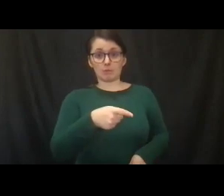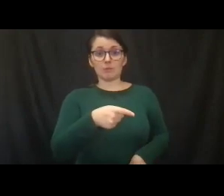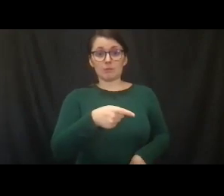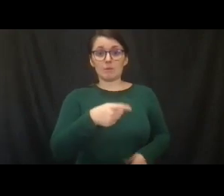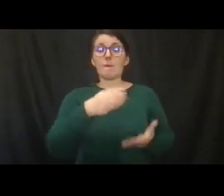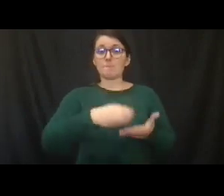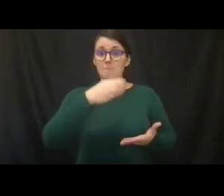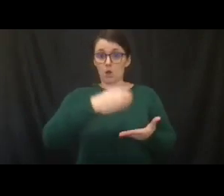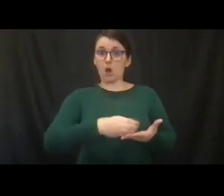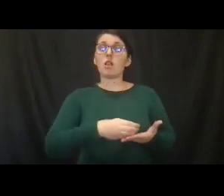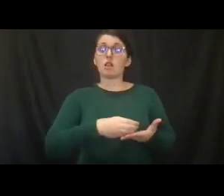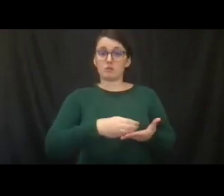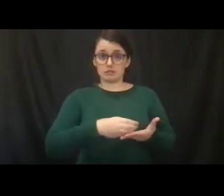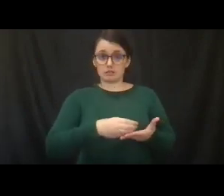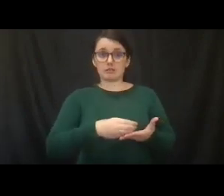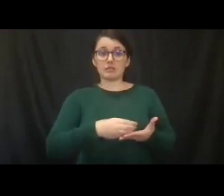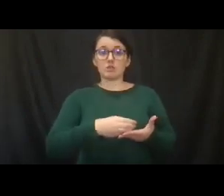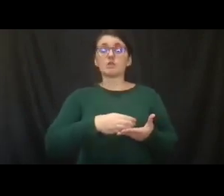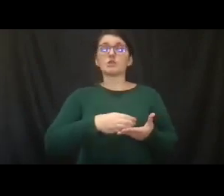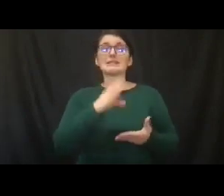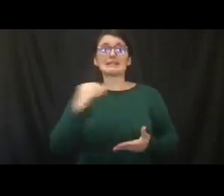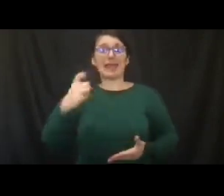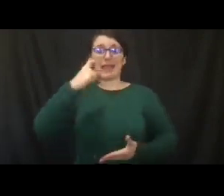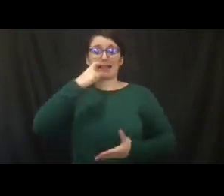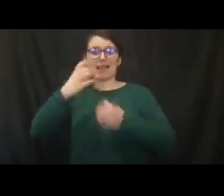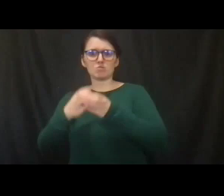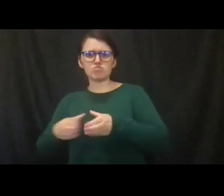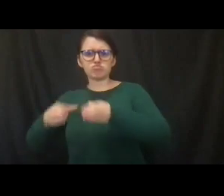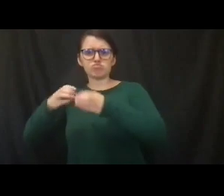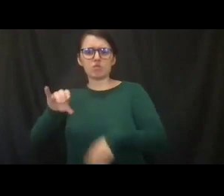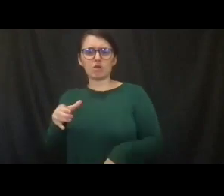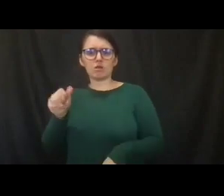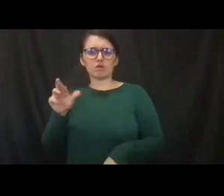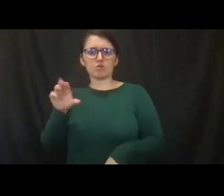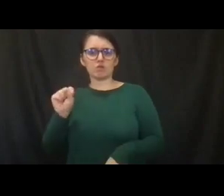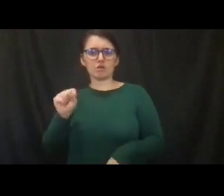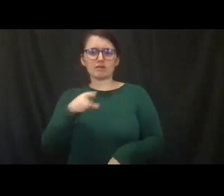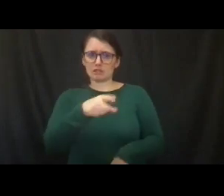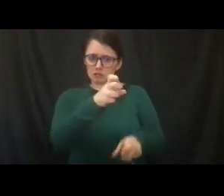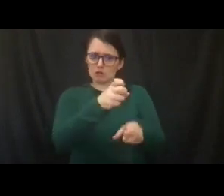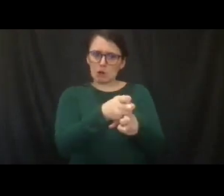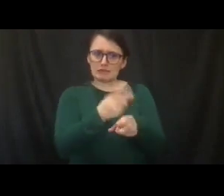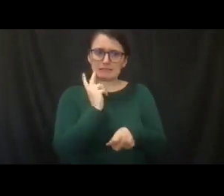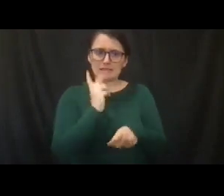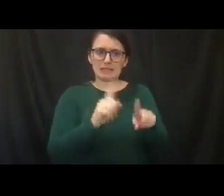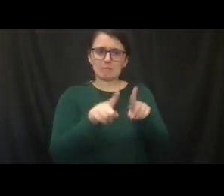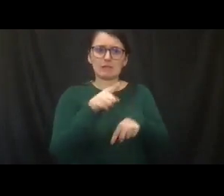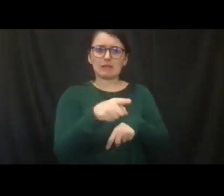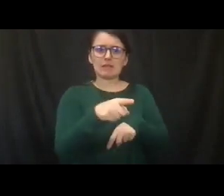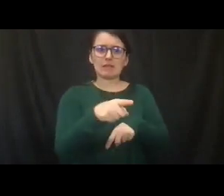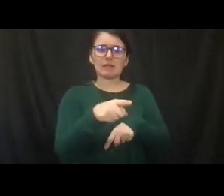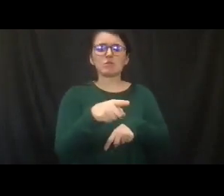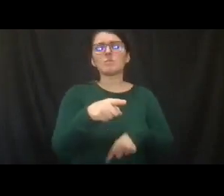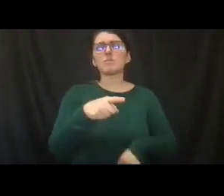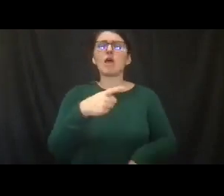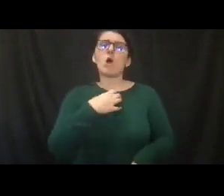bottles and jars only. This part is really important to point out. This would be in the wishful